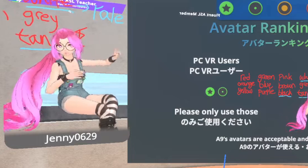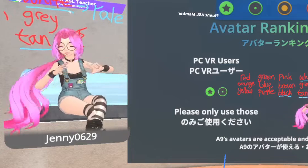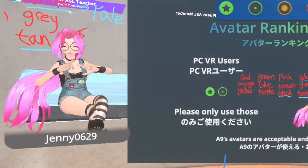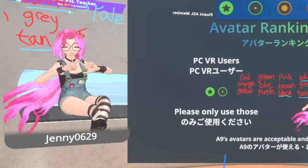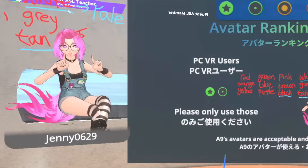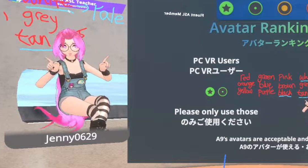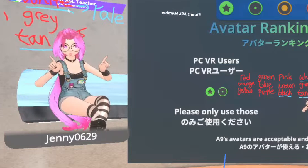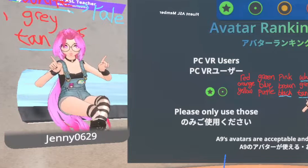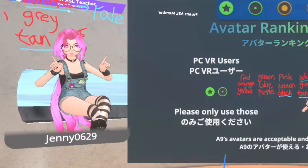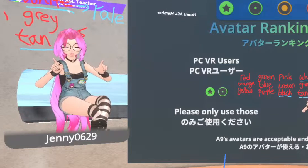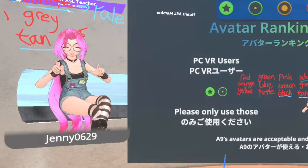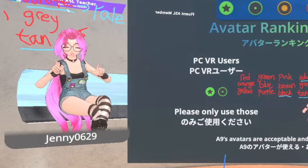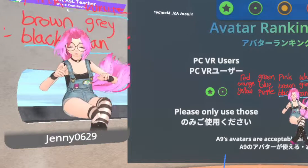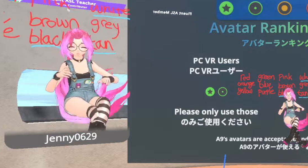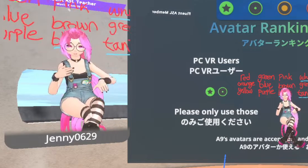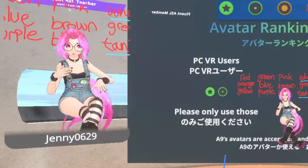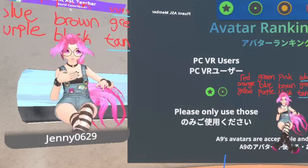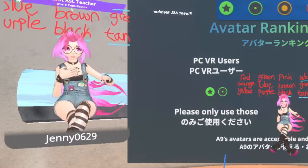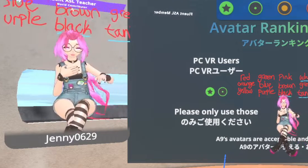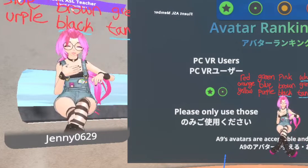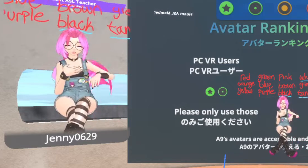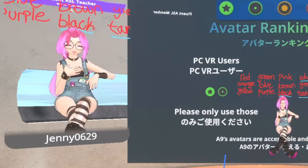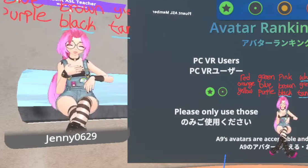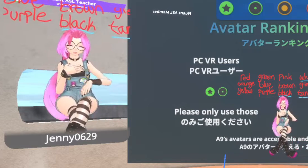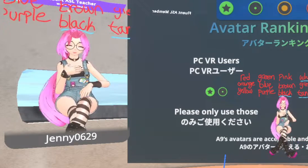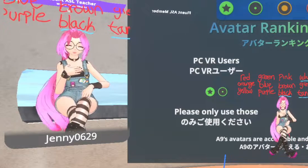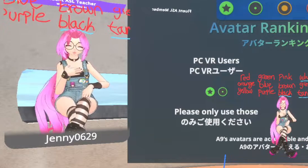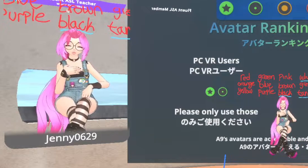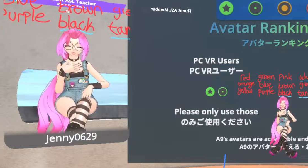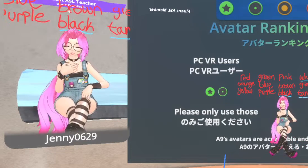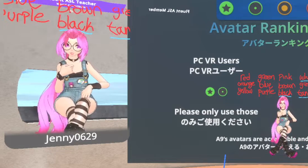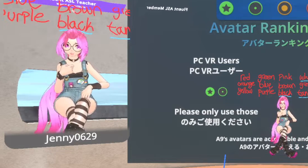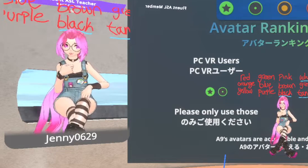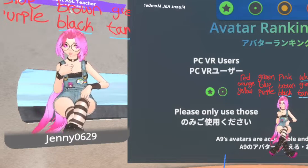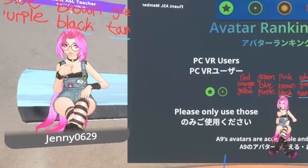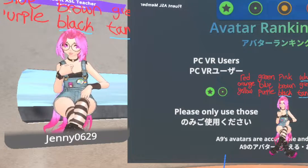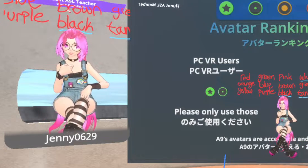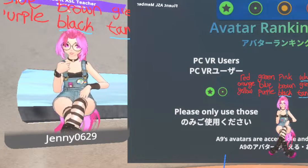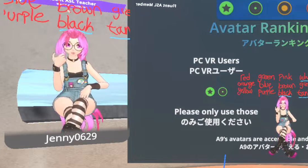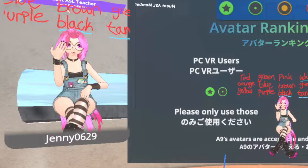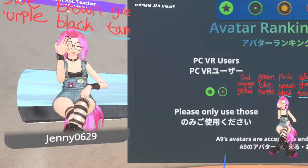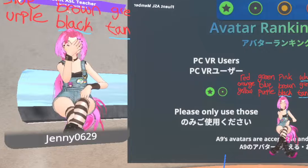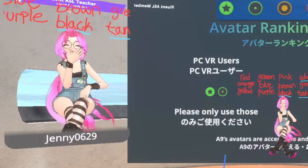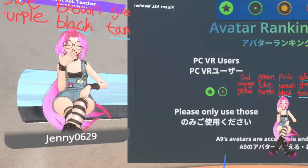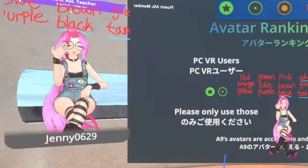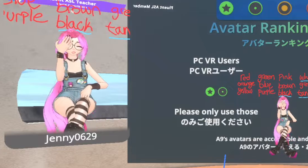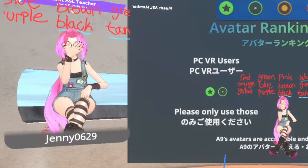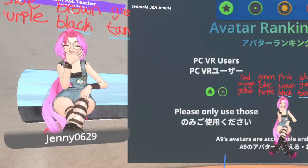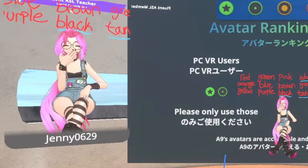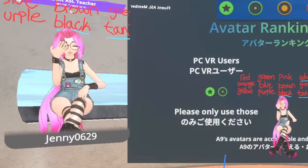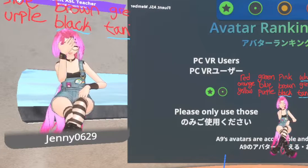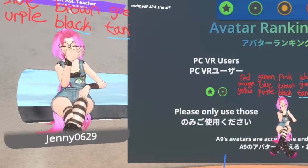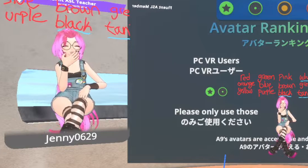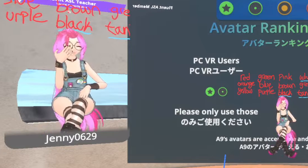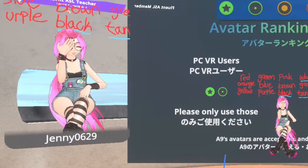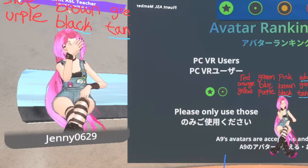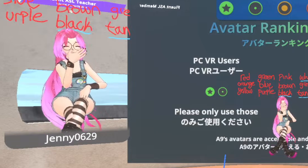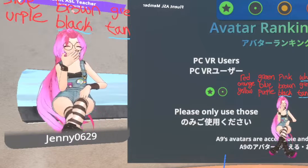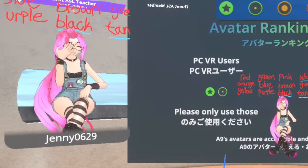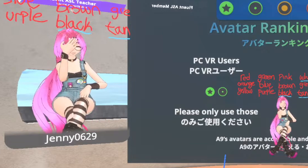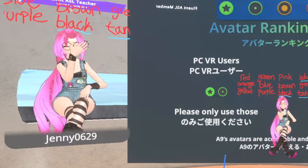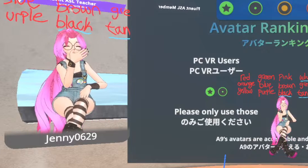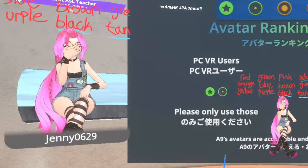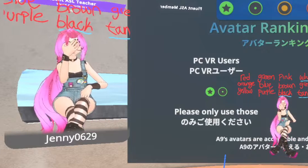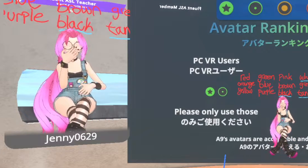pale, that's actually a different sign. You're going to sign white, you're going to do white, and then you're going to do an open hand on your face,